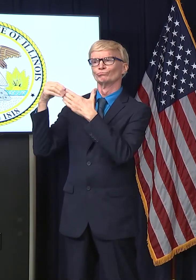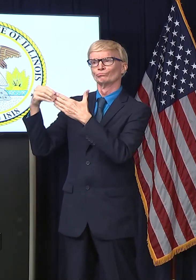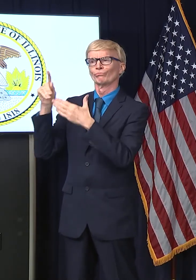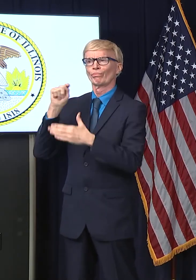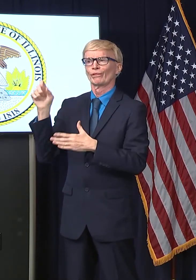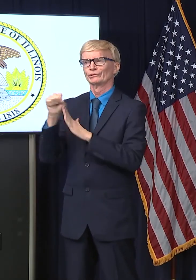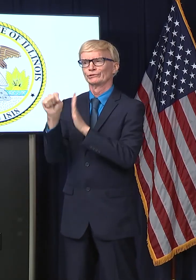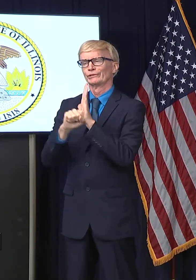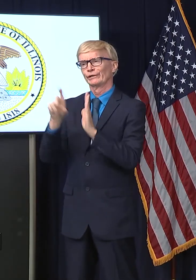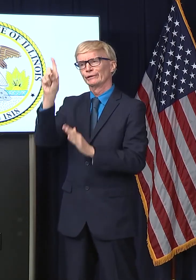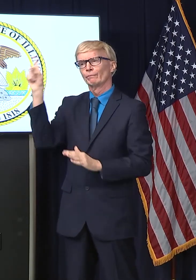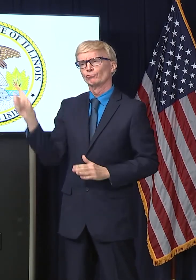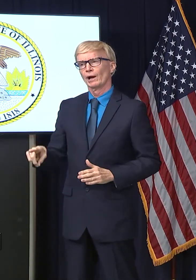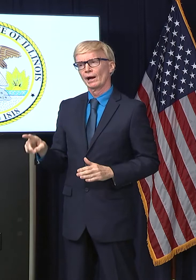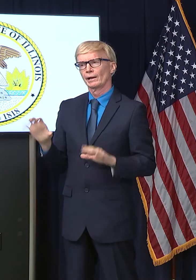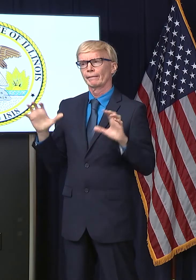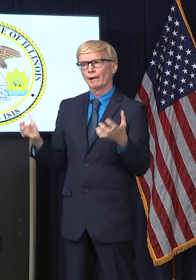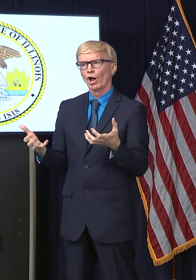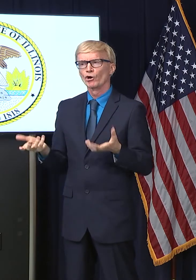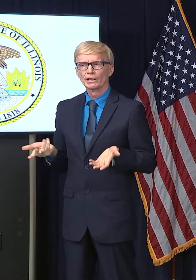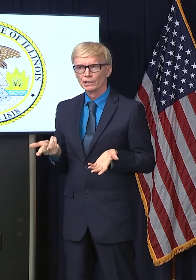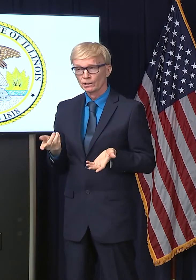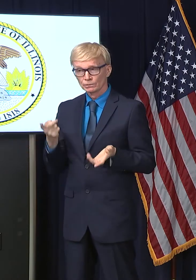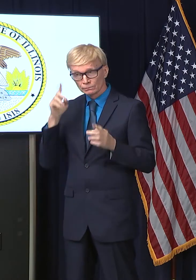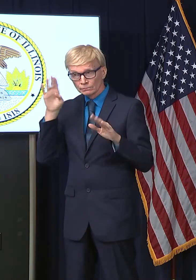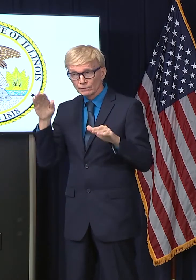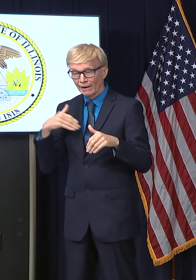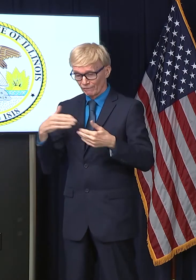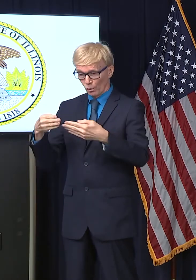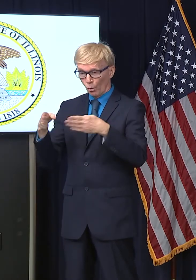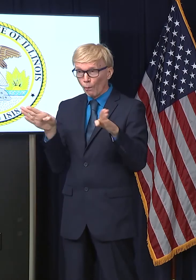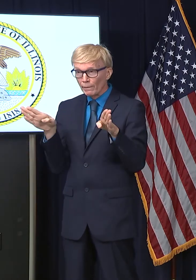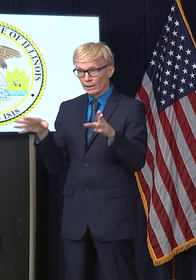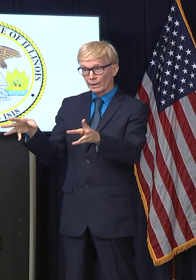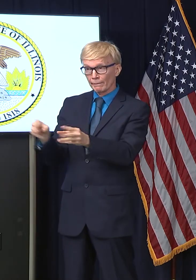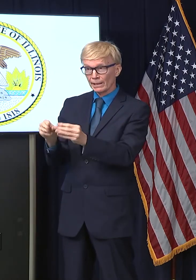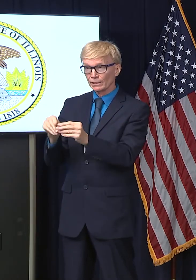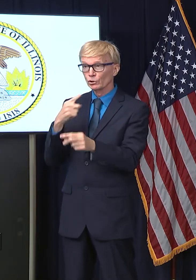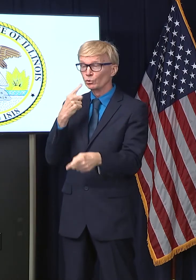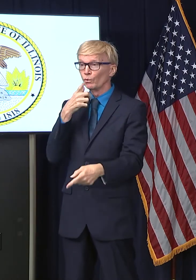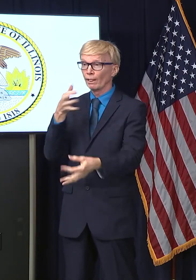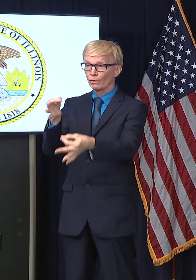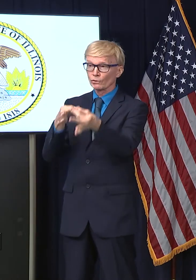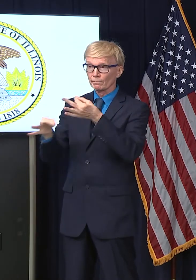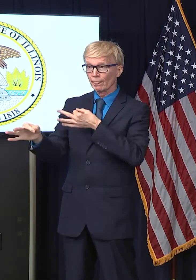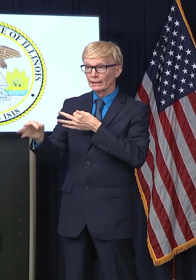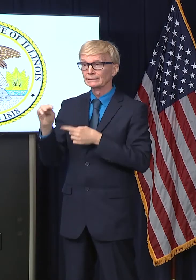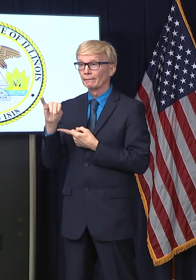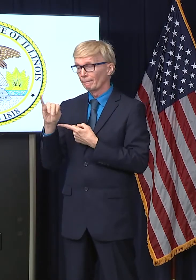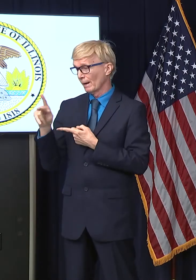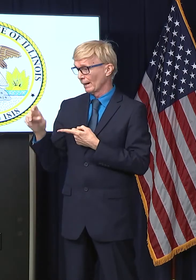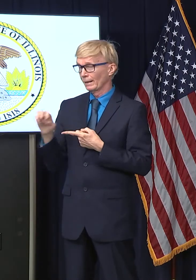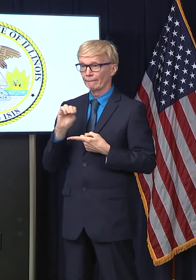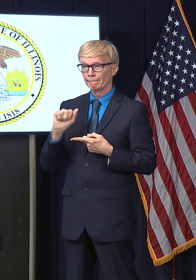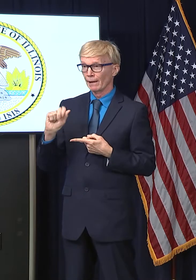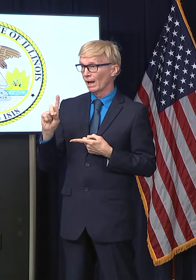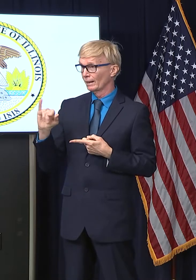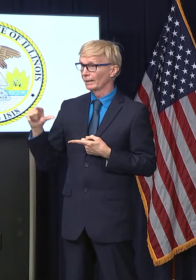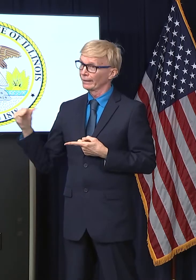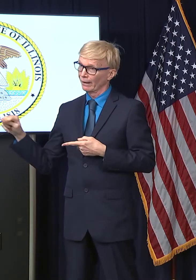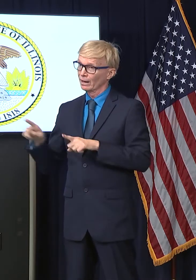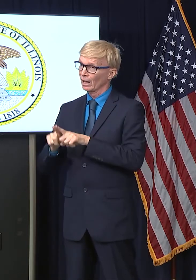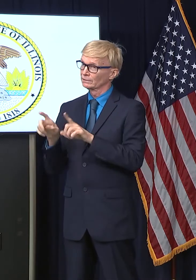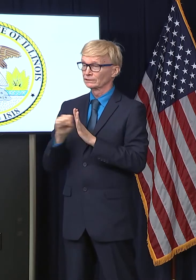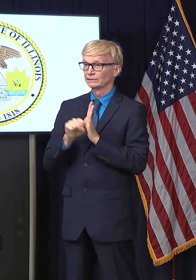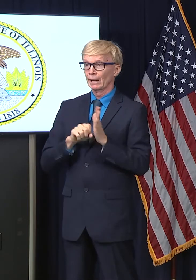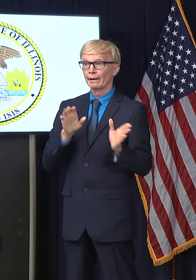Where do you stand on that? Might there be an open meeting on choosing who replaces Mike Madigan as the state party chair? The good news is, of the